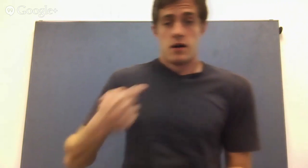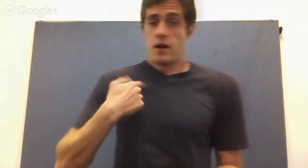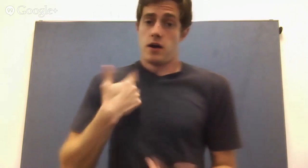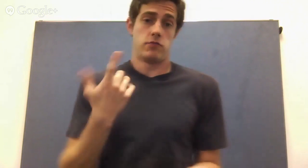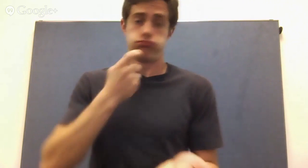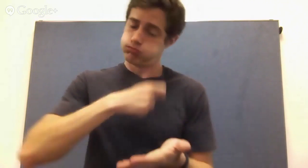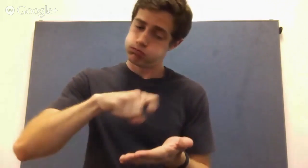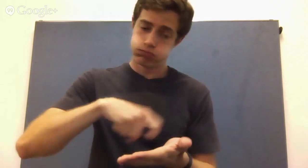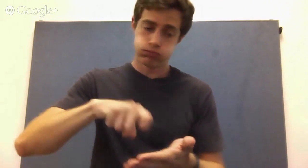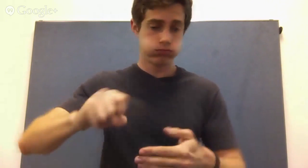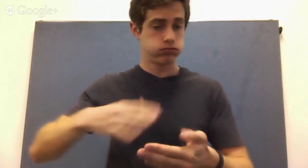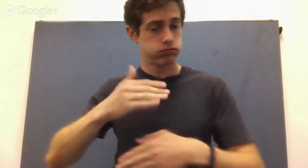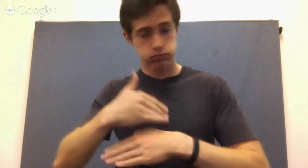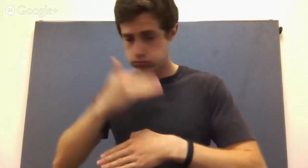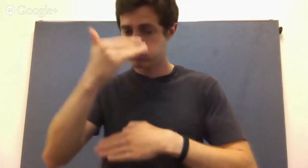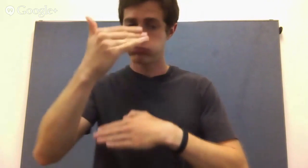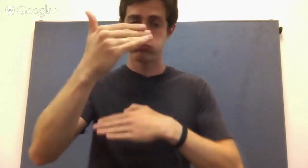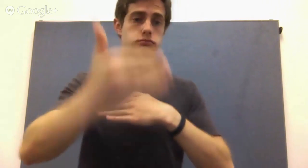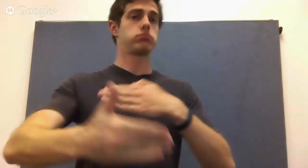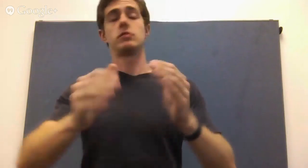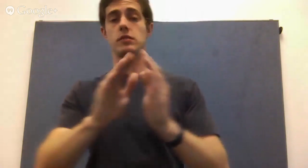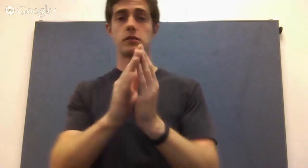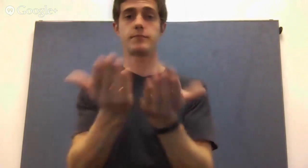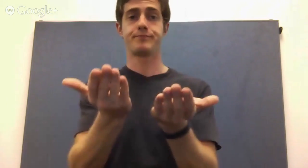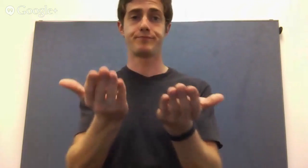Guess I'll have to write a sequel.